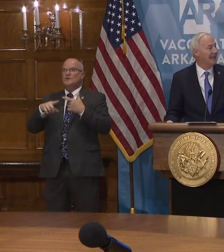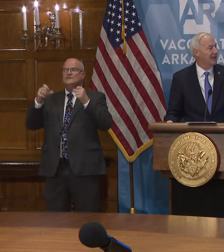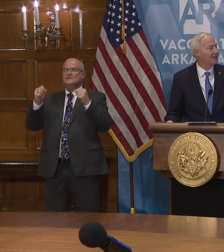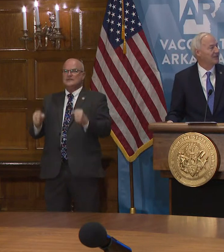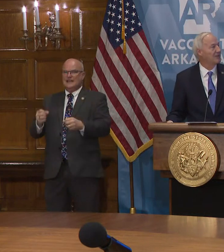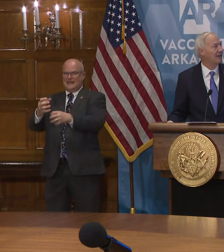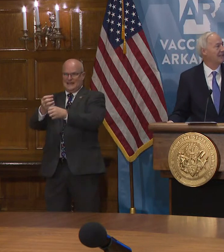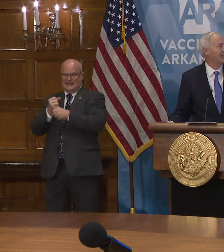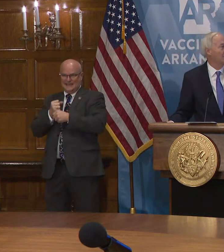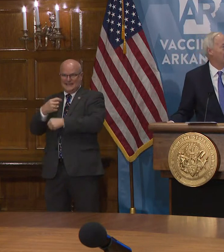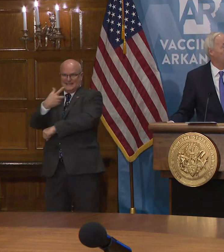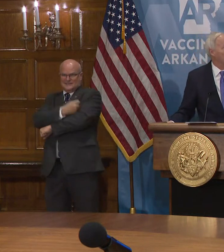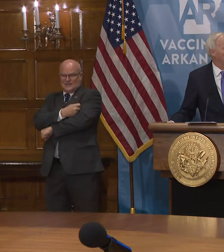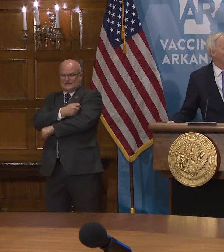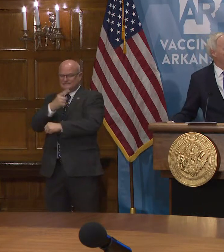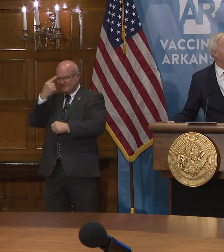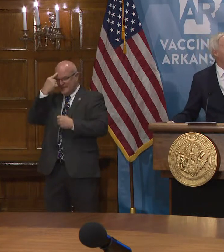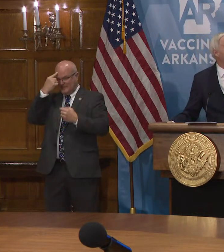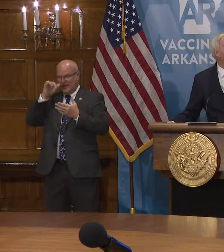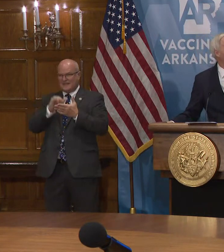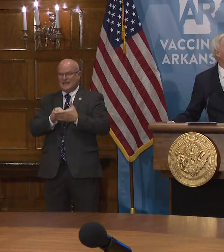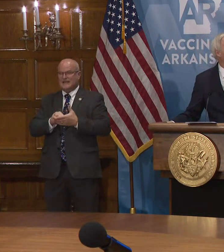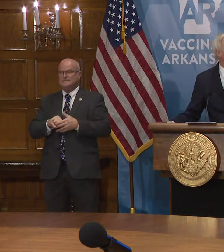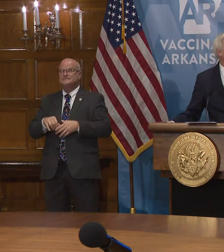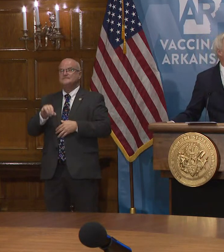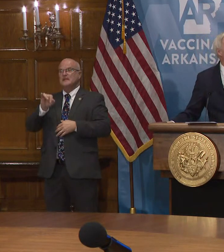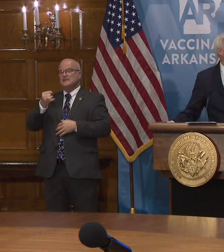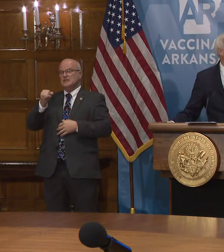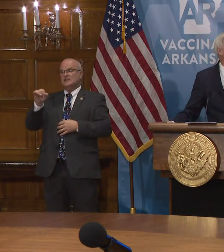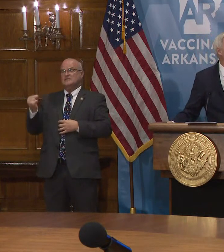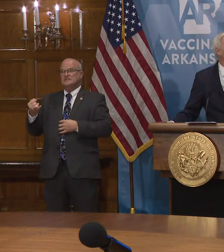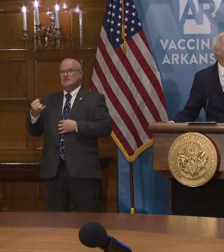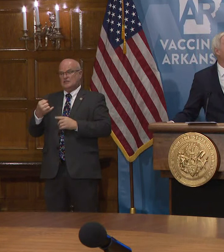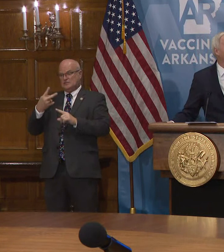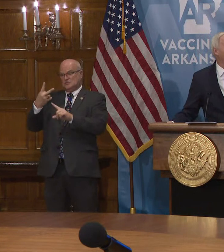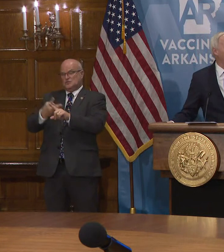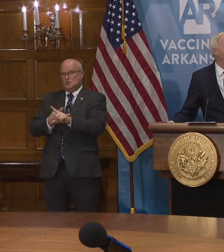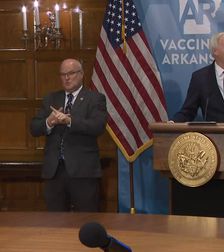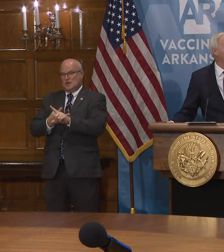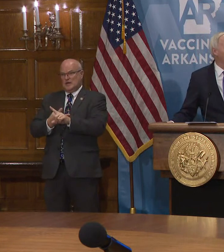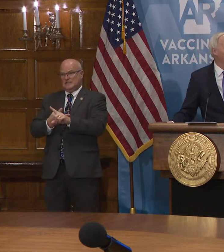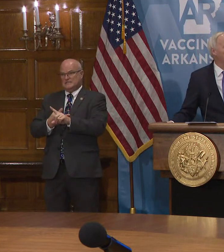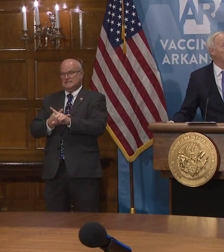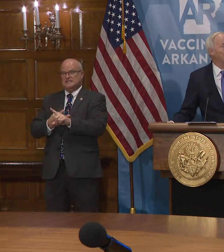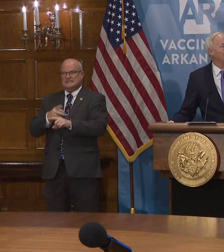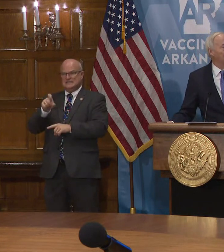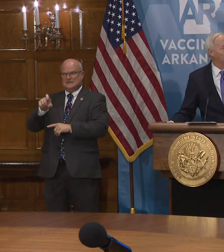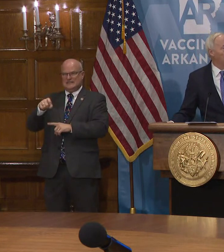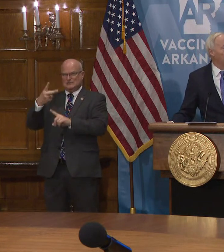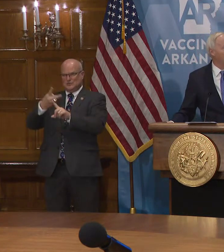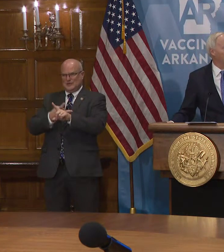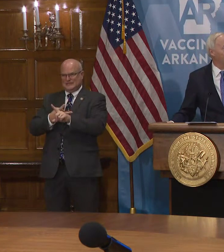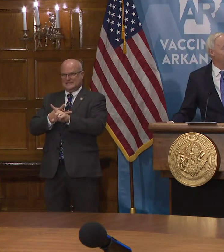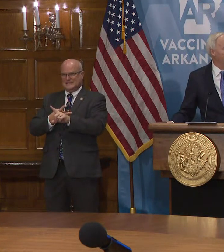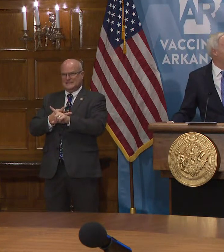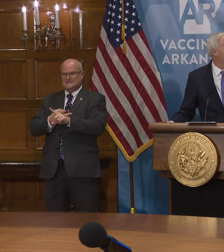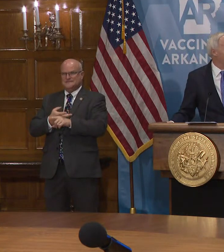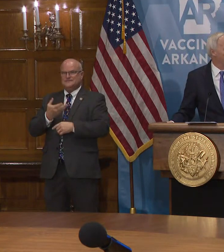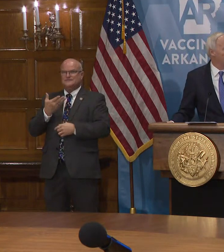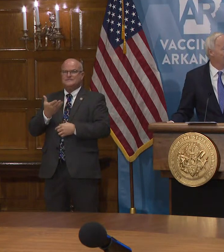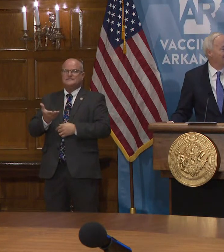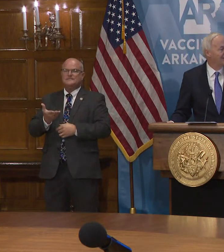shot, and concentrate on that. On the Johnson & Johnson, it's just 2 months lag time that's needed, and so there's